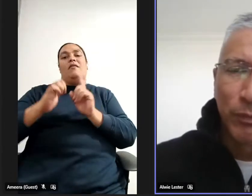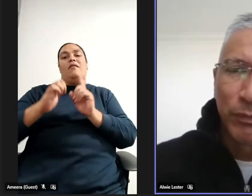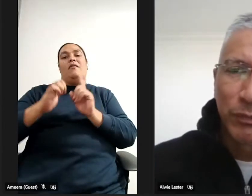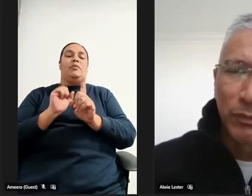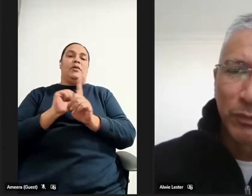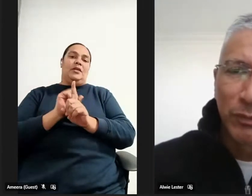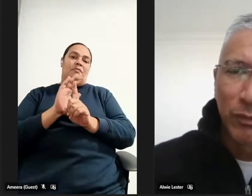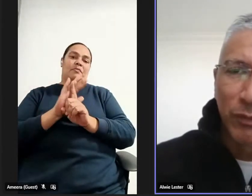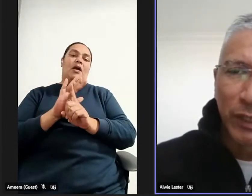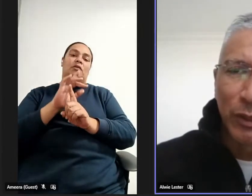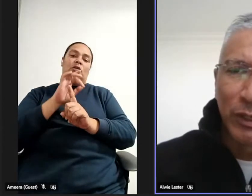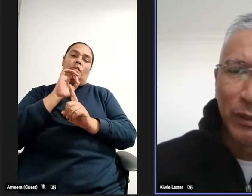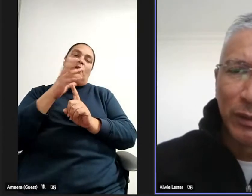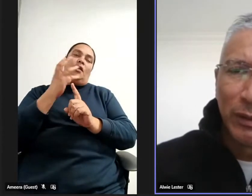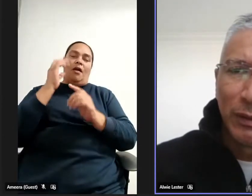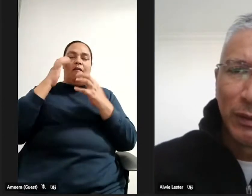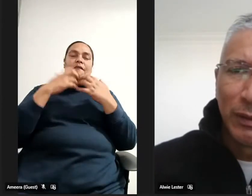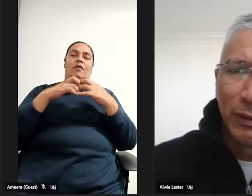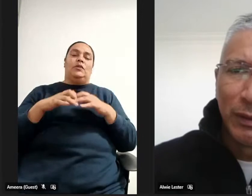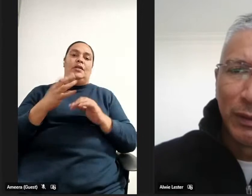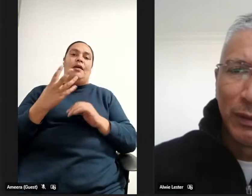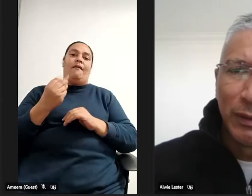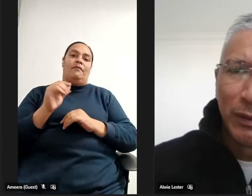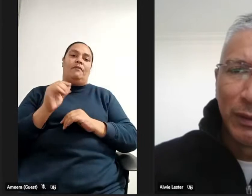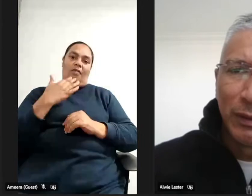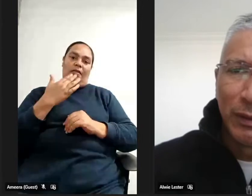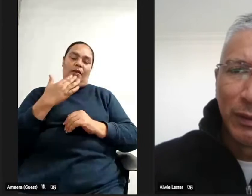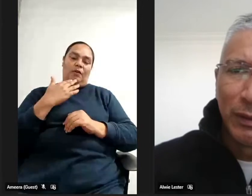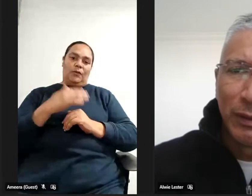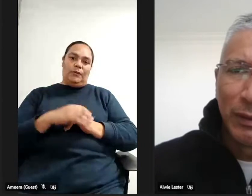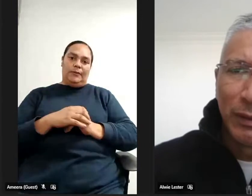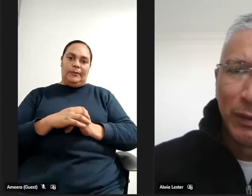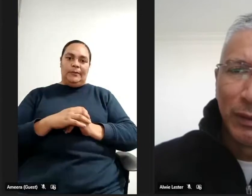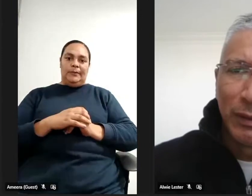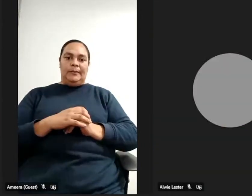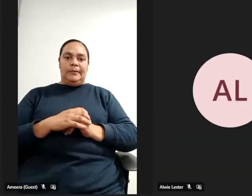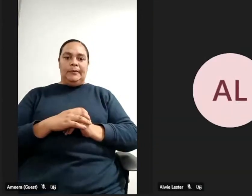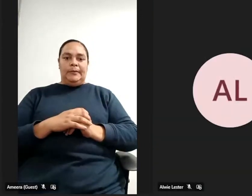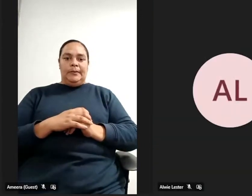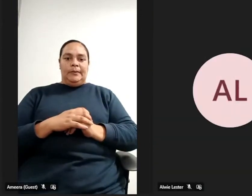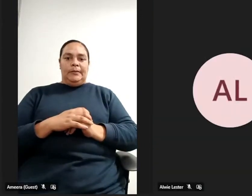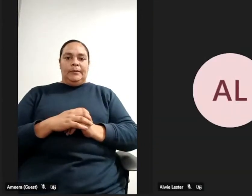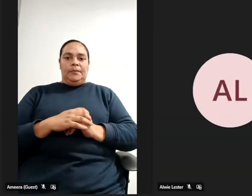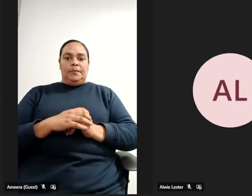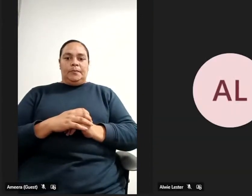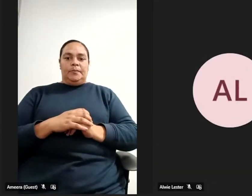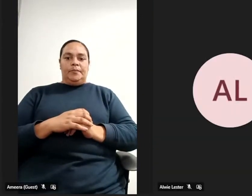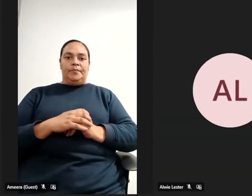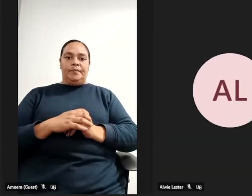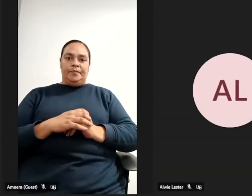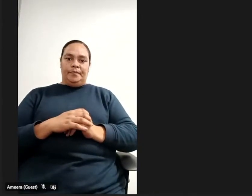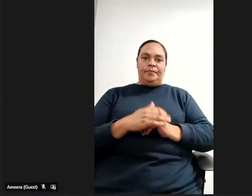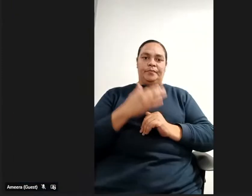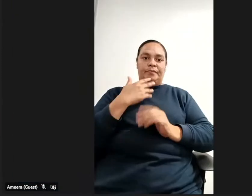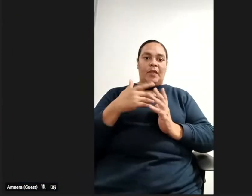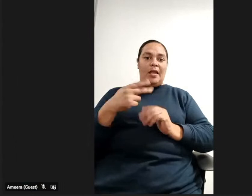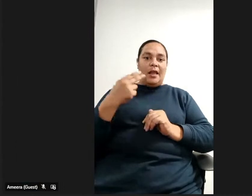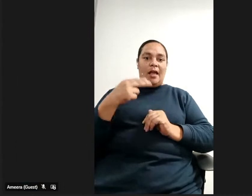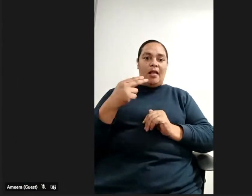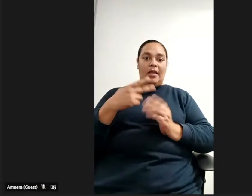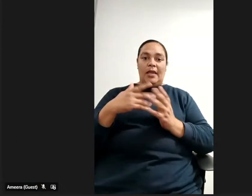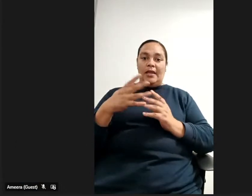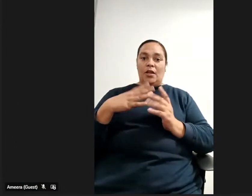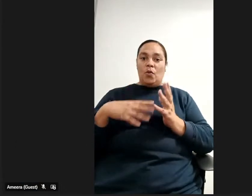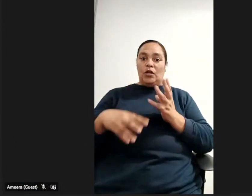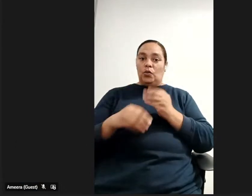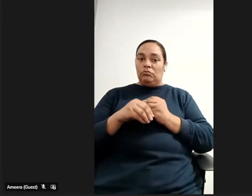well. Thank you, Regan. Thank you, Mr. Lester. Helen, do you have anything to add to that?